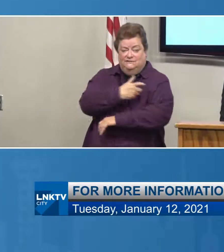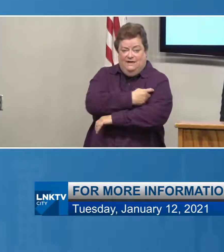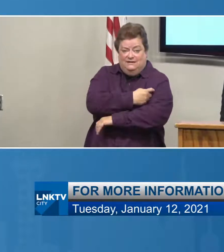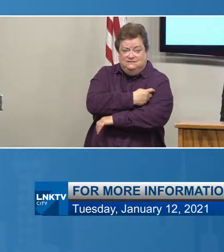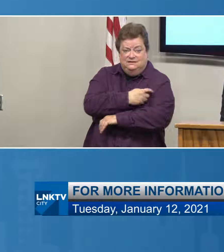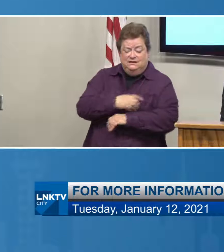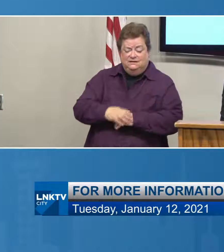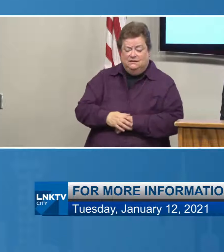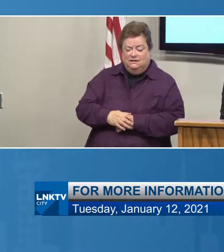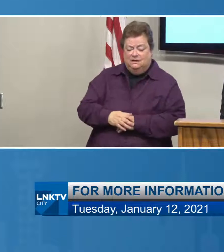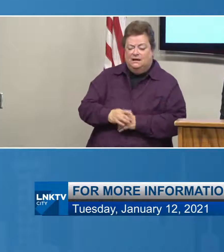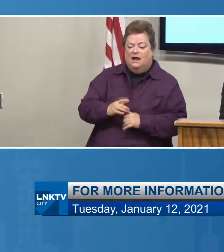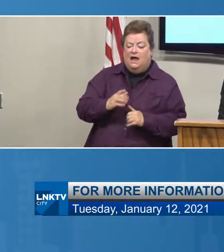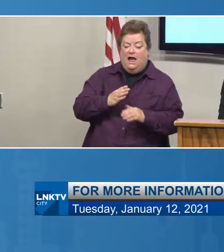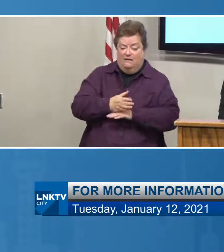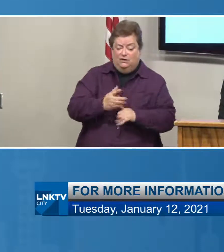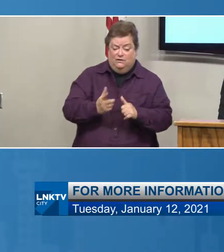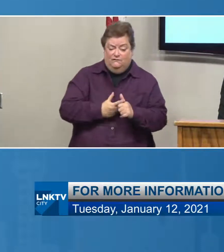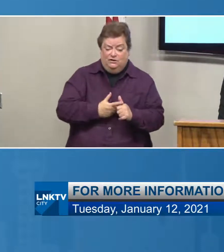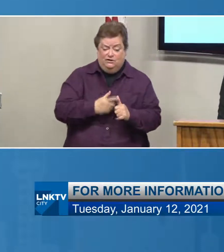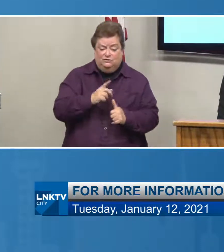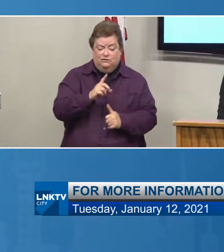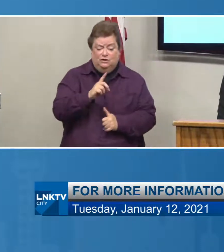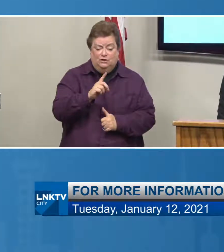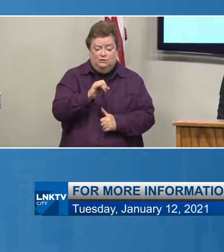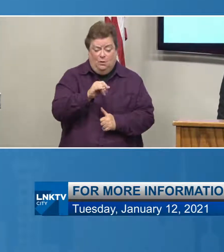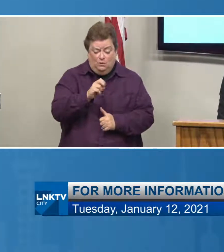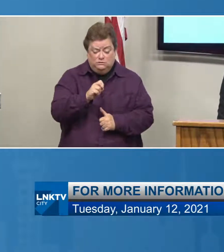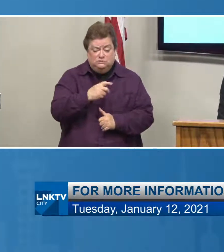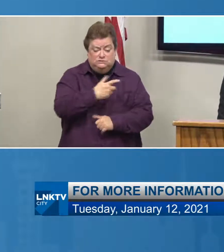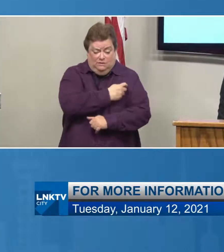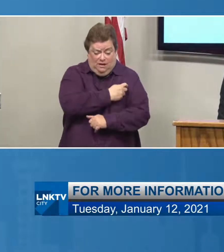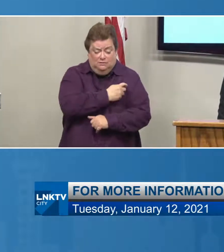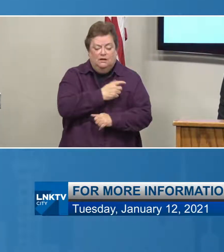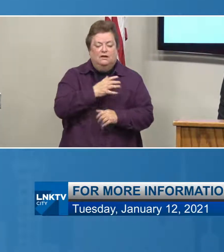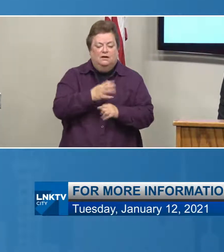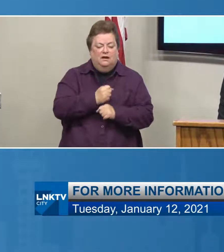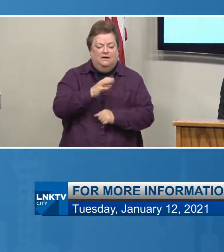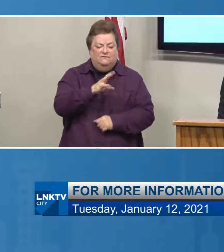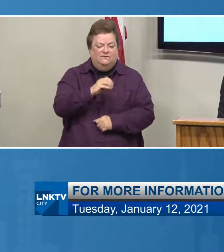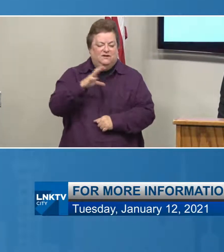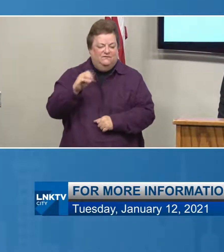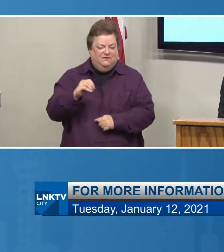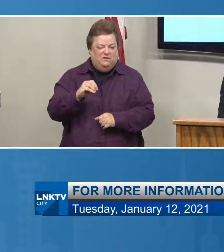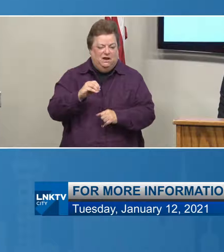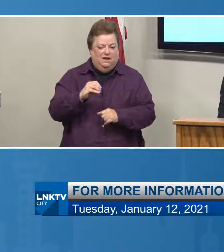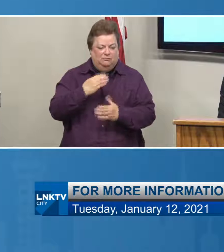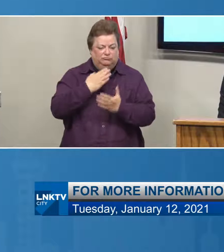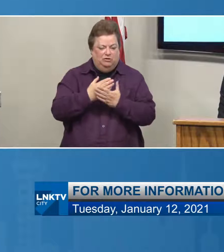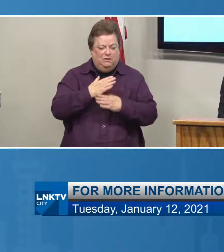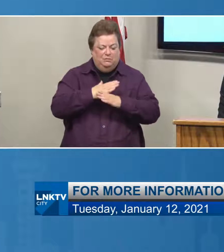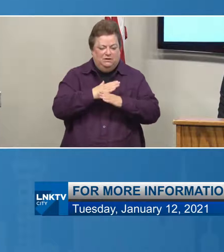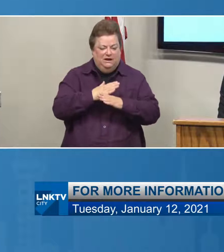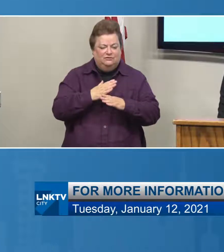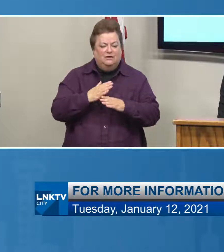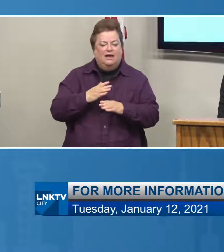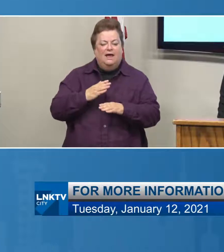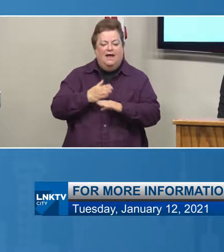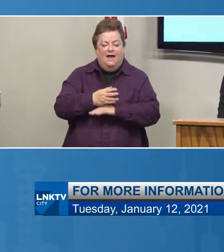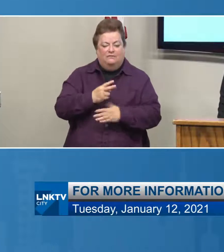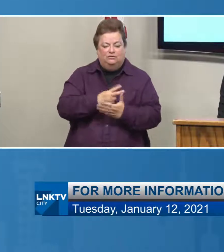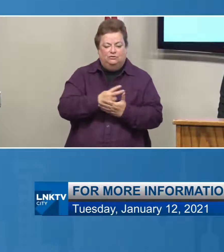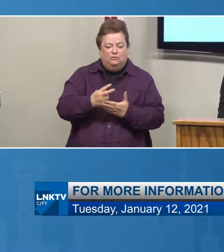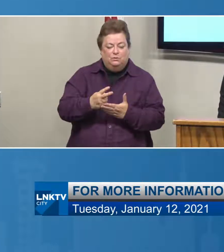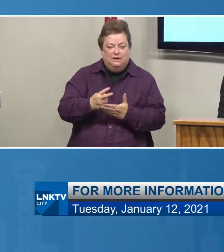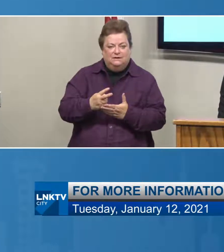after the first dose, is 52% protective after 2 weeks. And